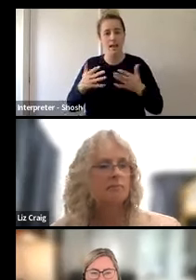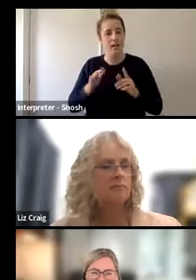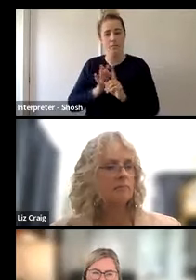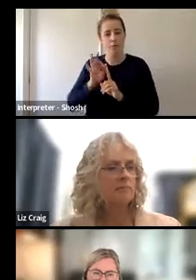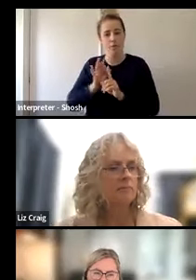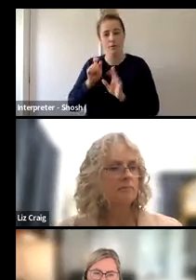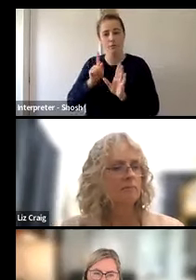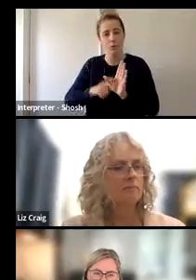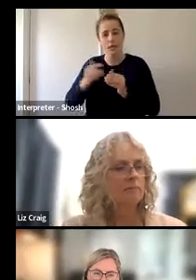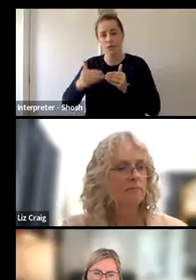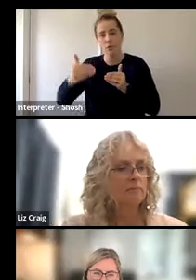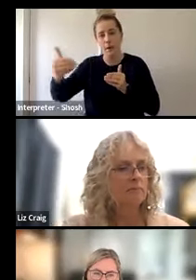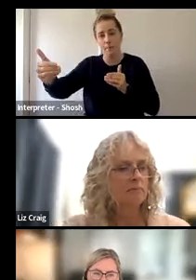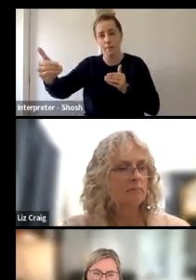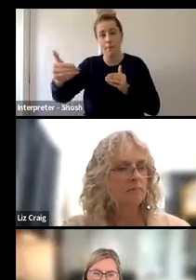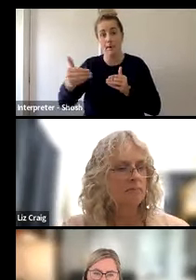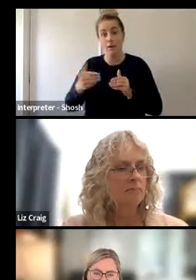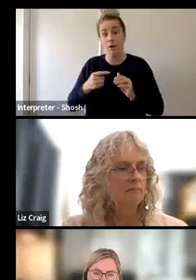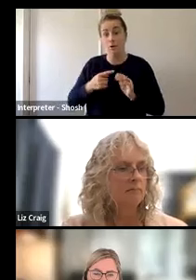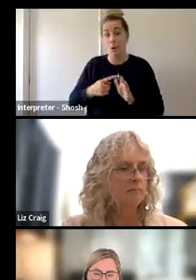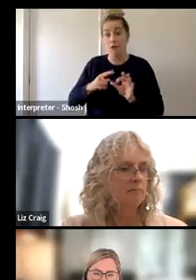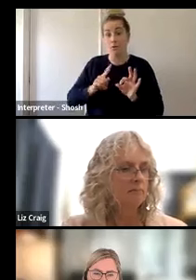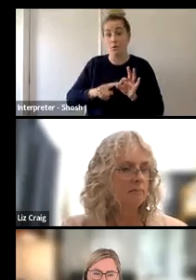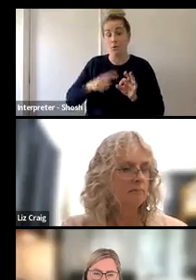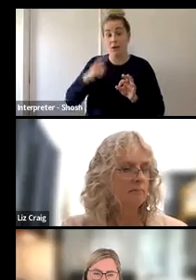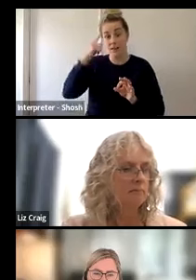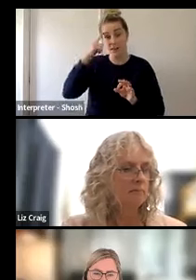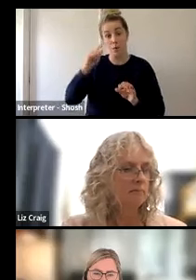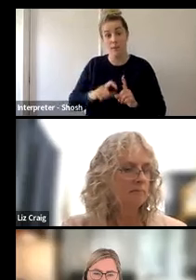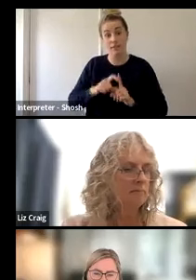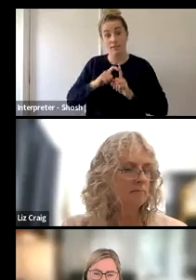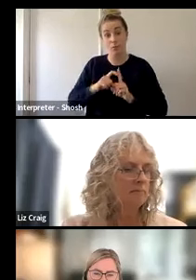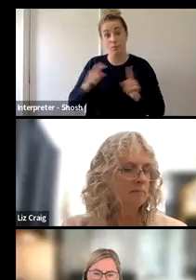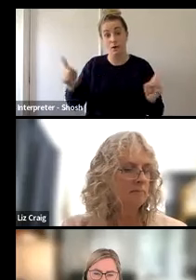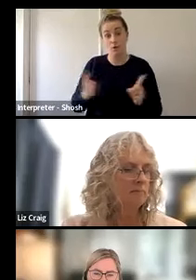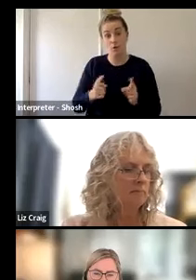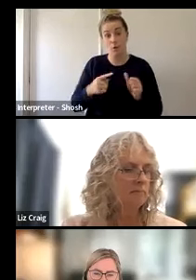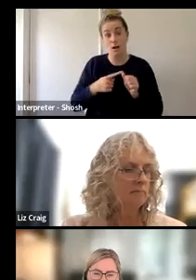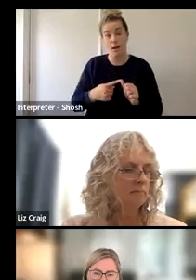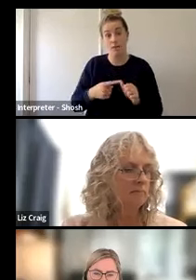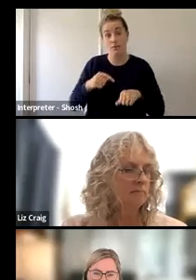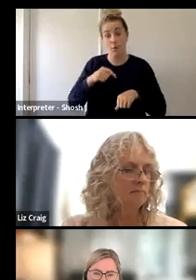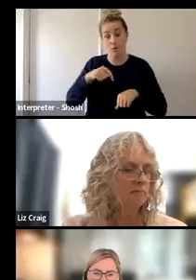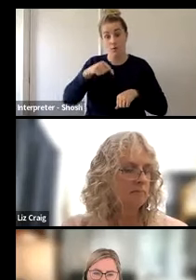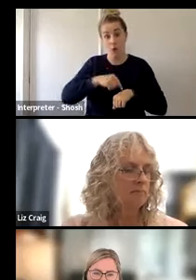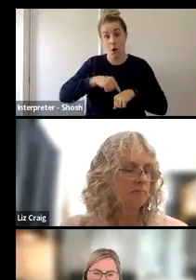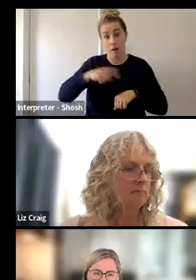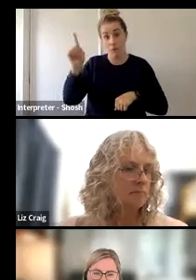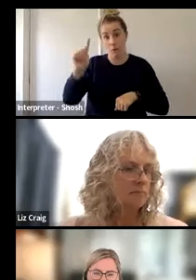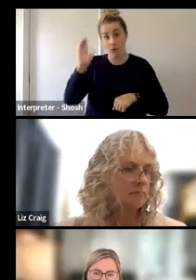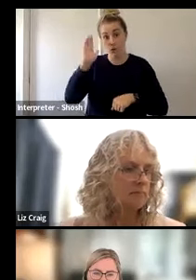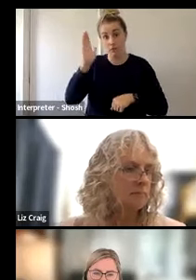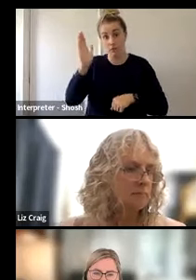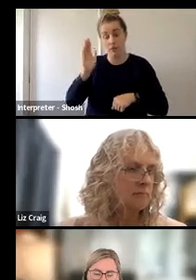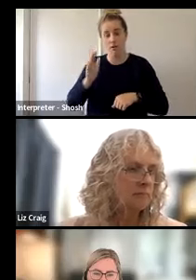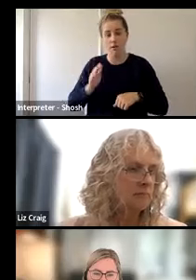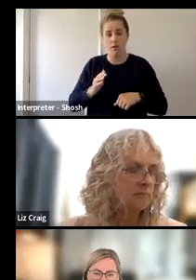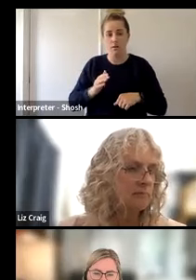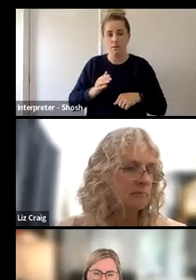I guess to answer your question, I find it difficult, but I think the short answer for the period of time is recourse is